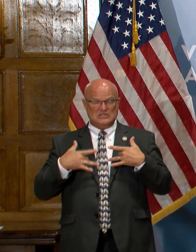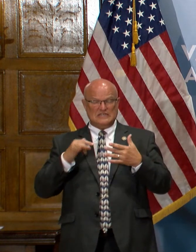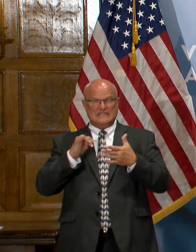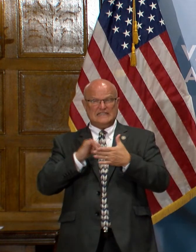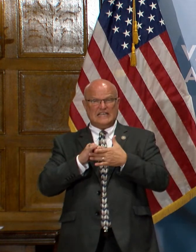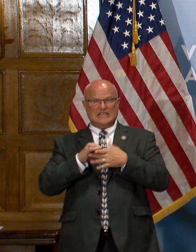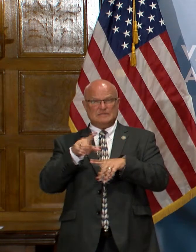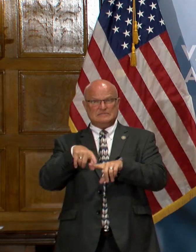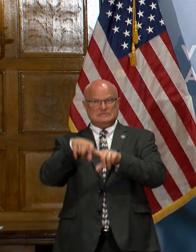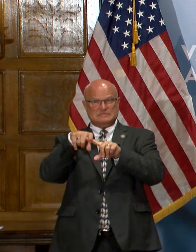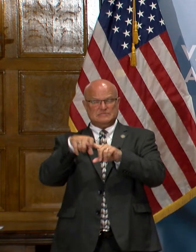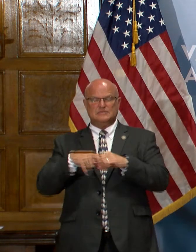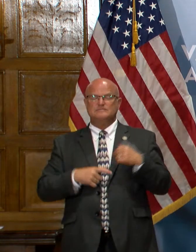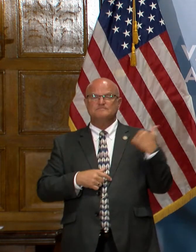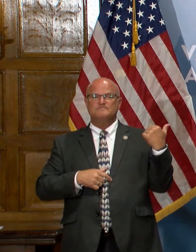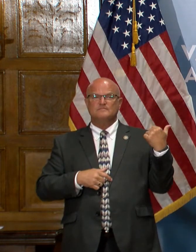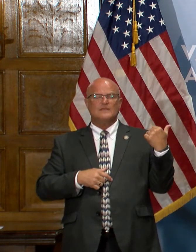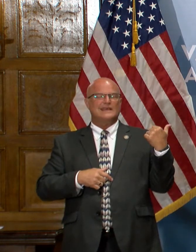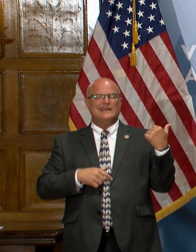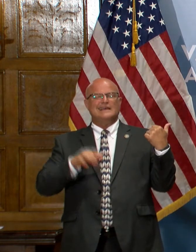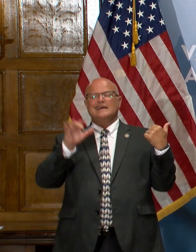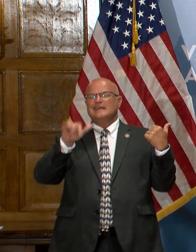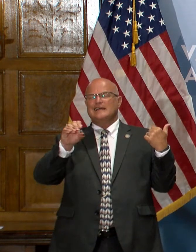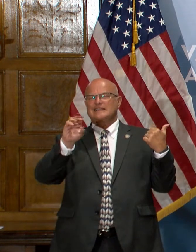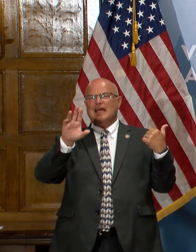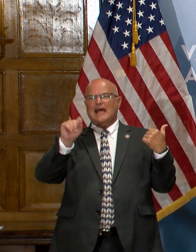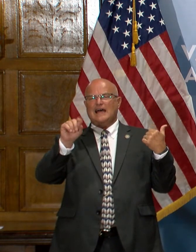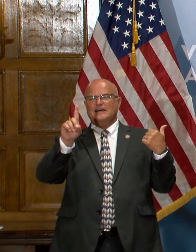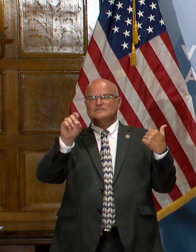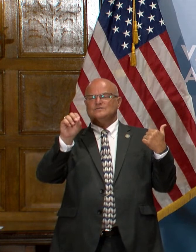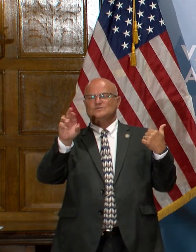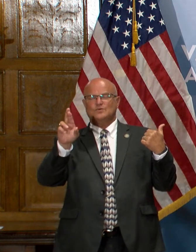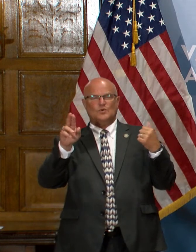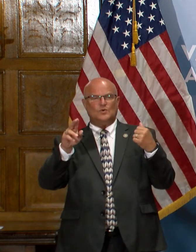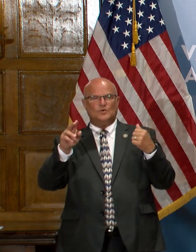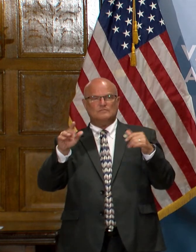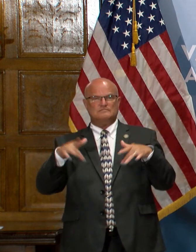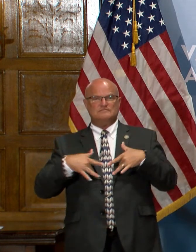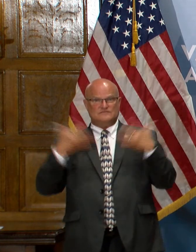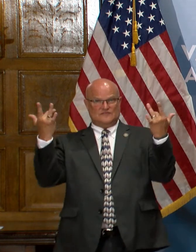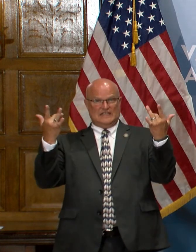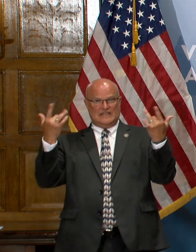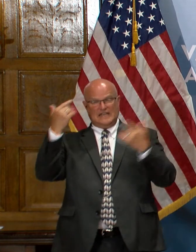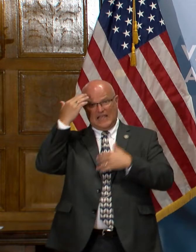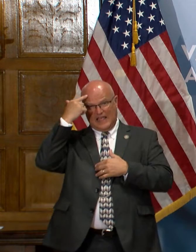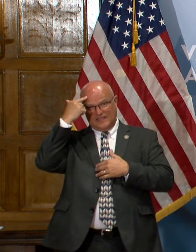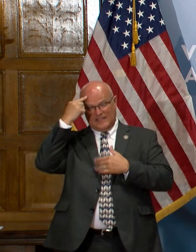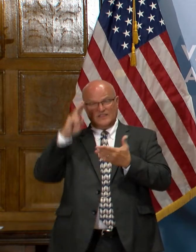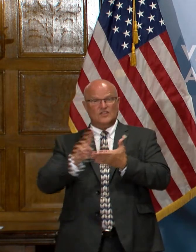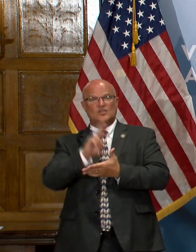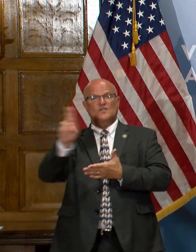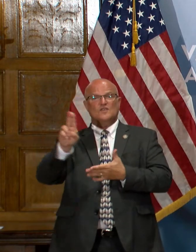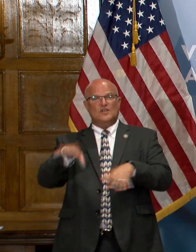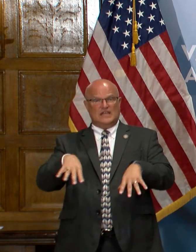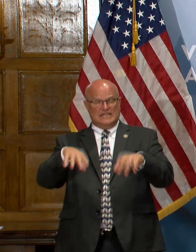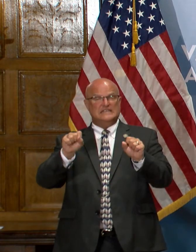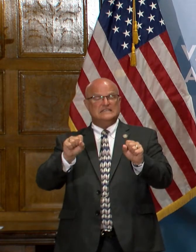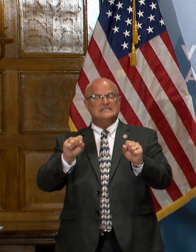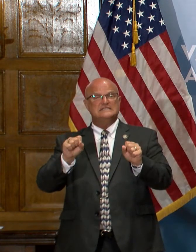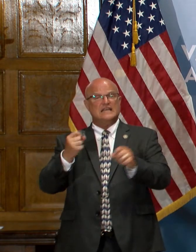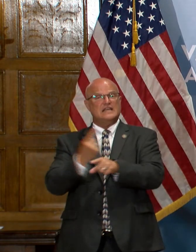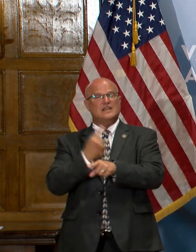event? It's an outdoor venue, and I think the university has